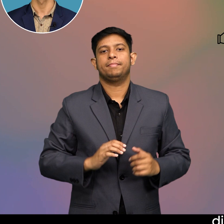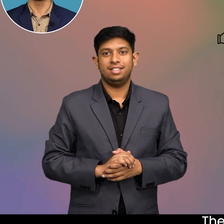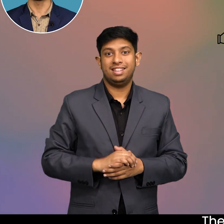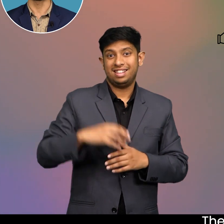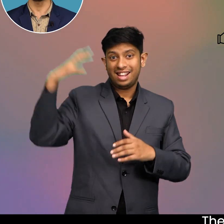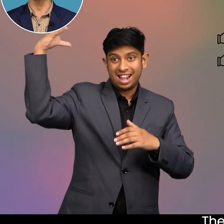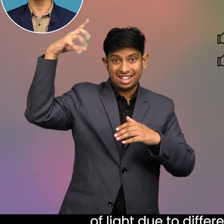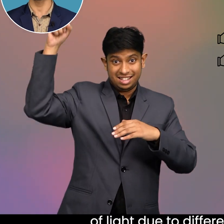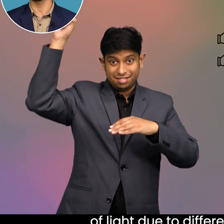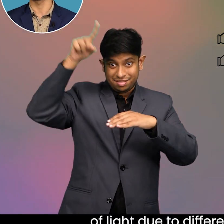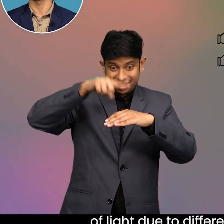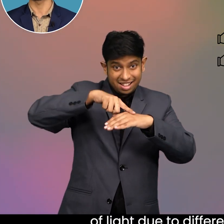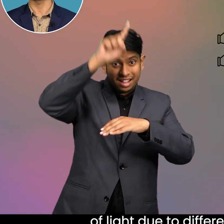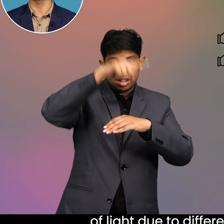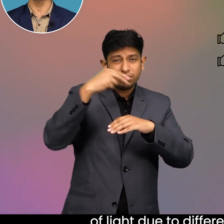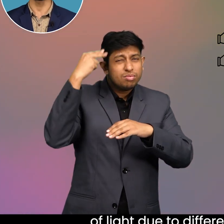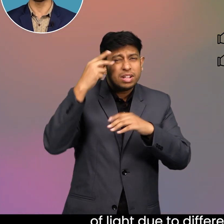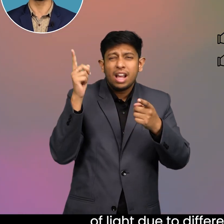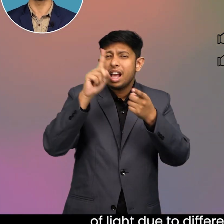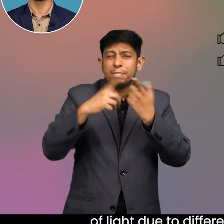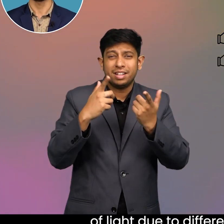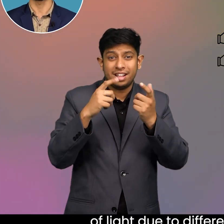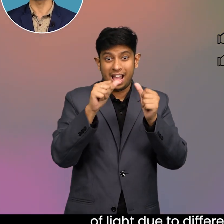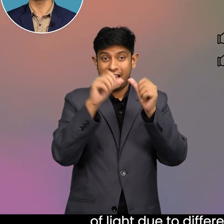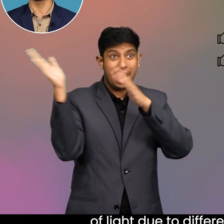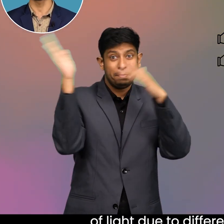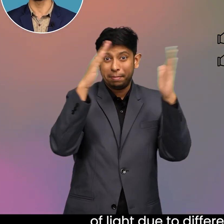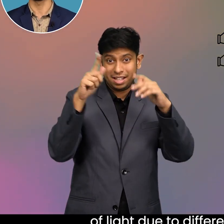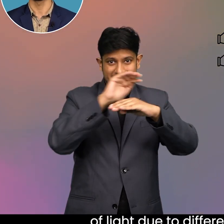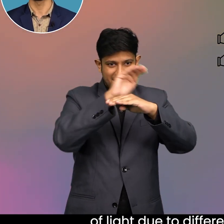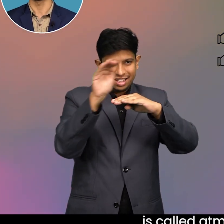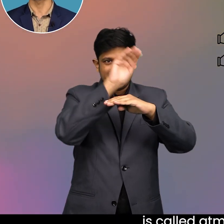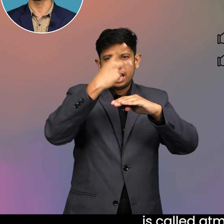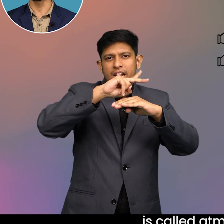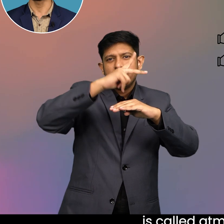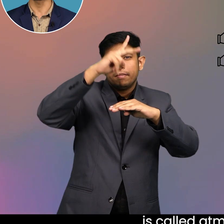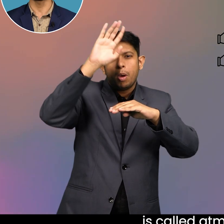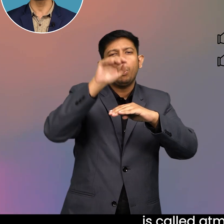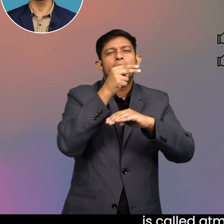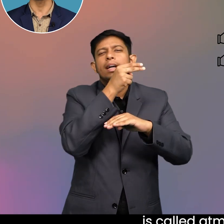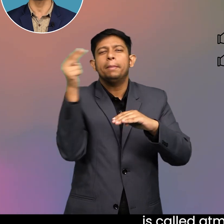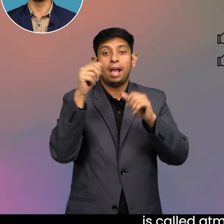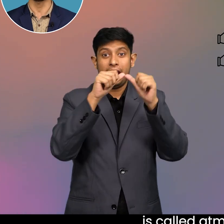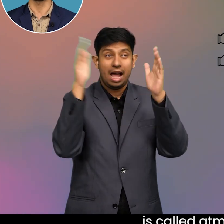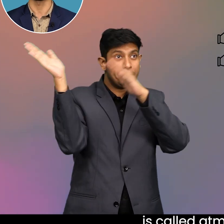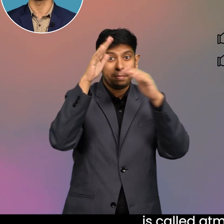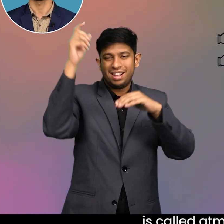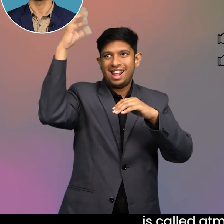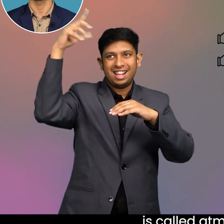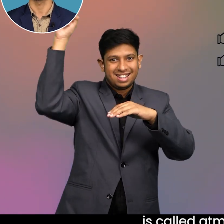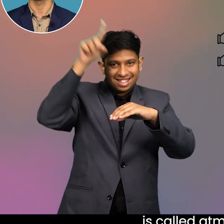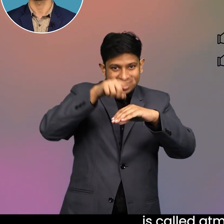The refraction of light due to different layers of the atmosphere is called atmospheric refraction.